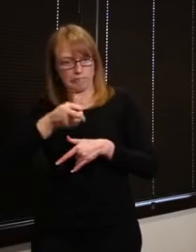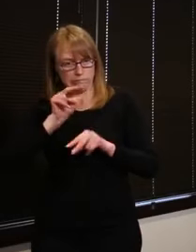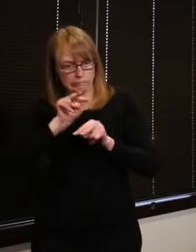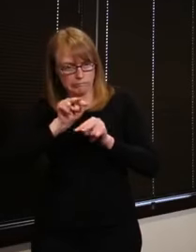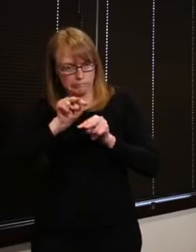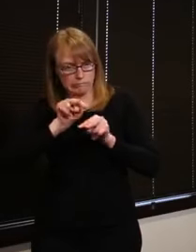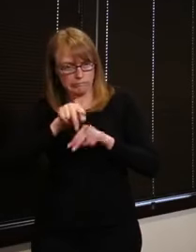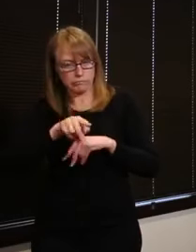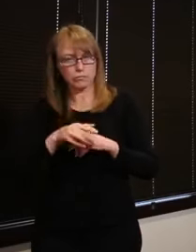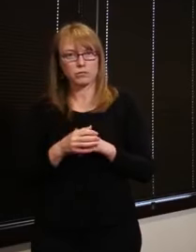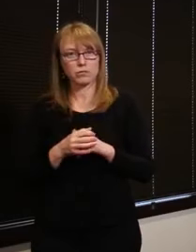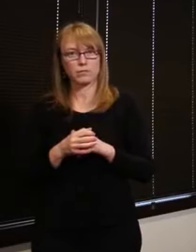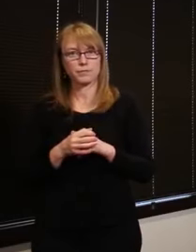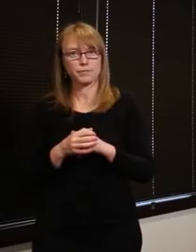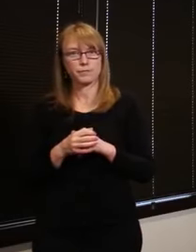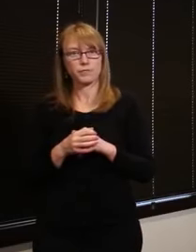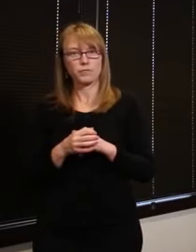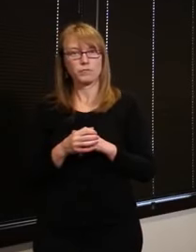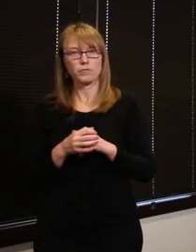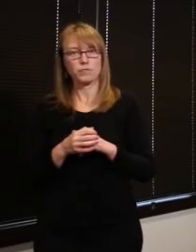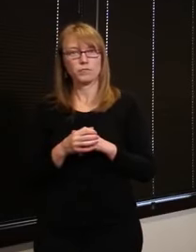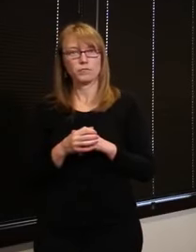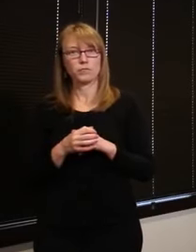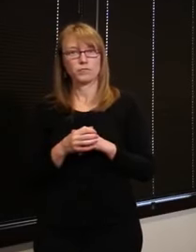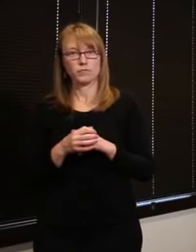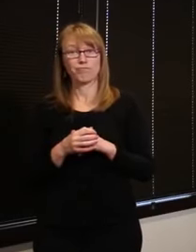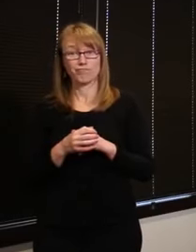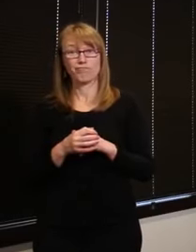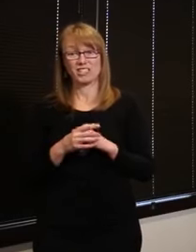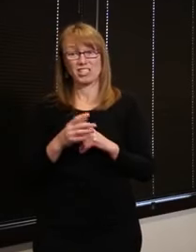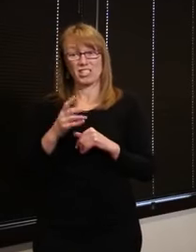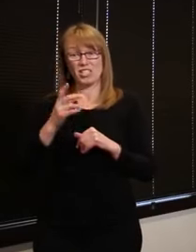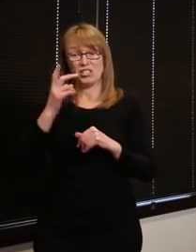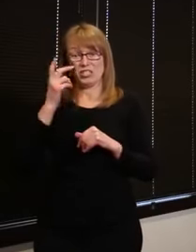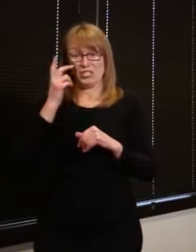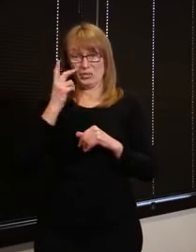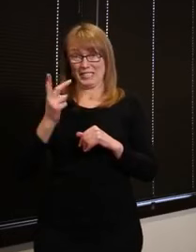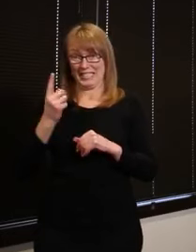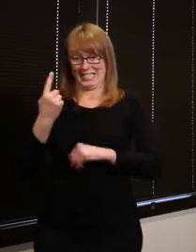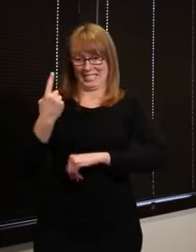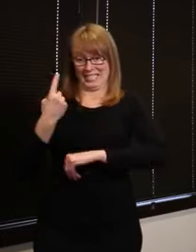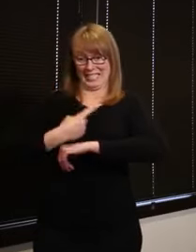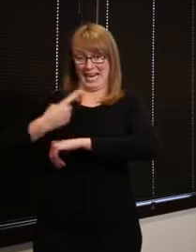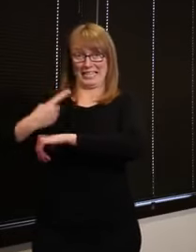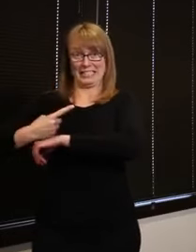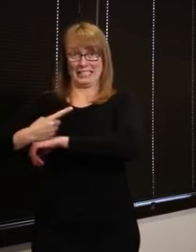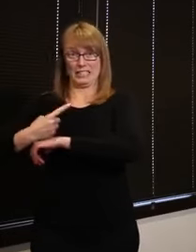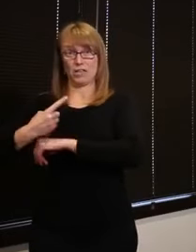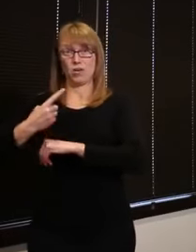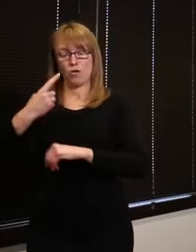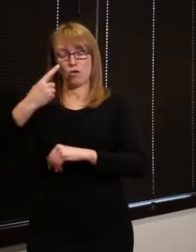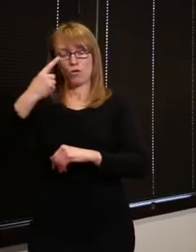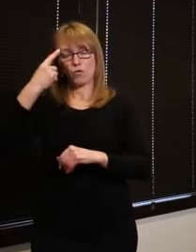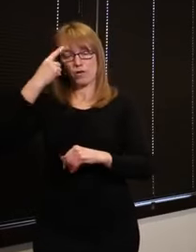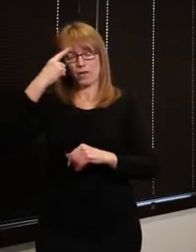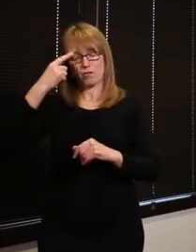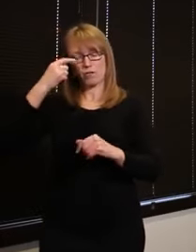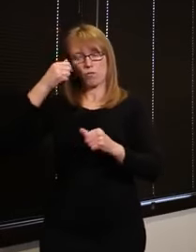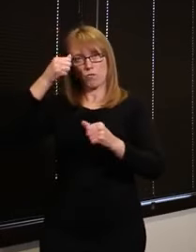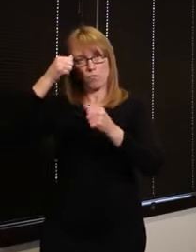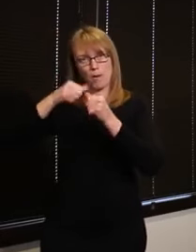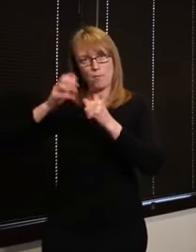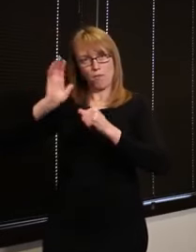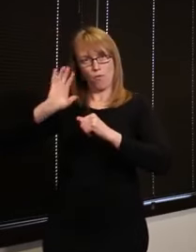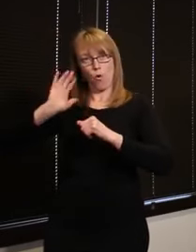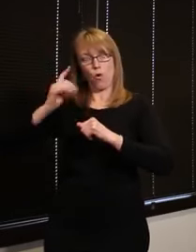where St. Louis was actually trending along a worst case scenario. And if you backtrack, because it takes a little bit of time for the